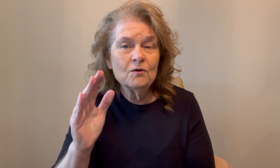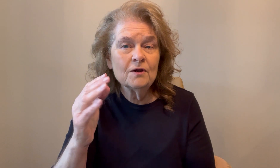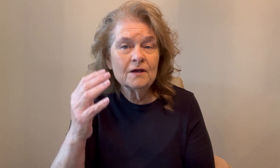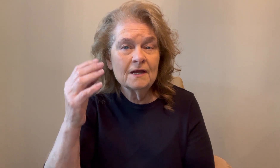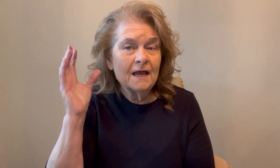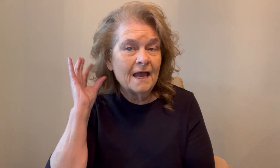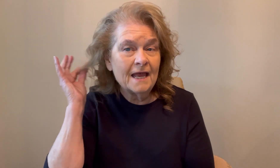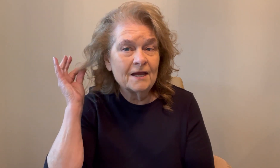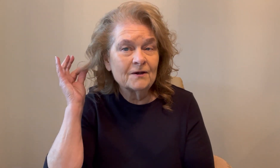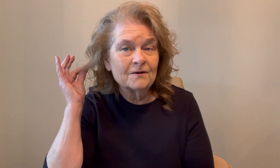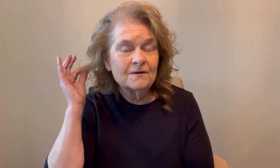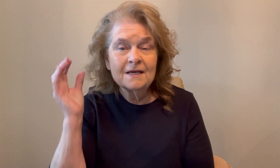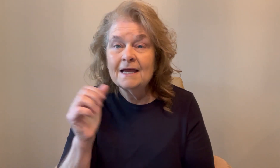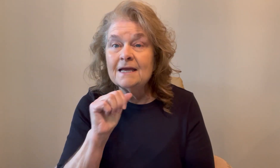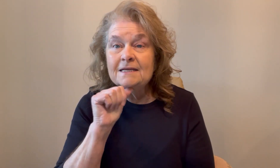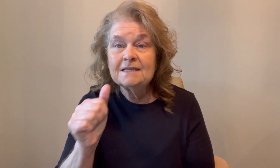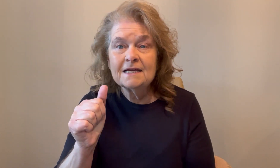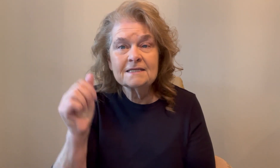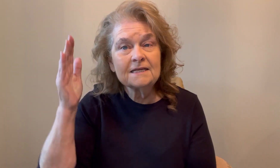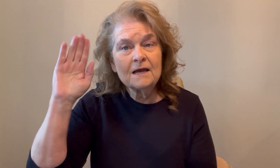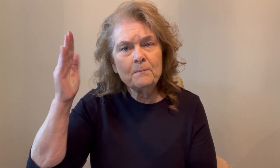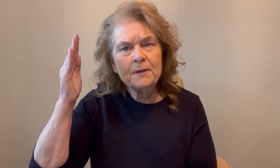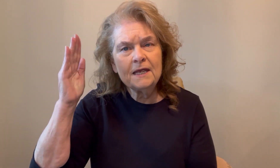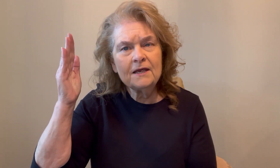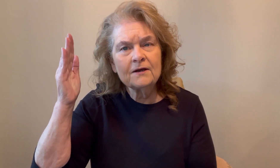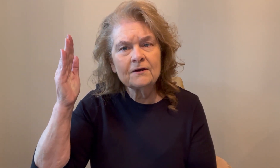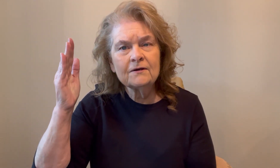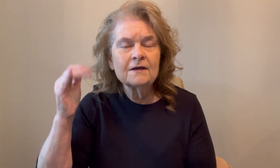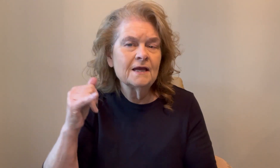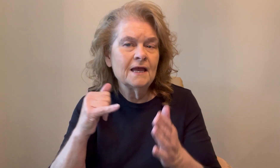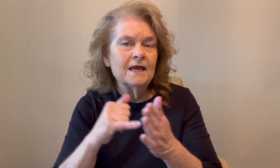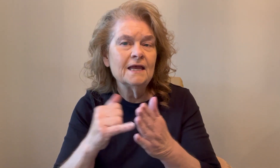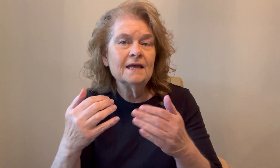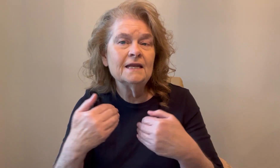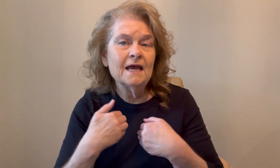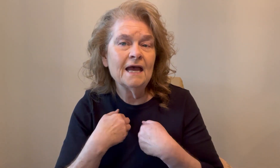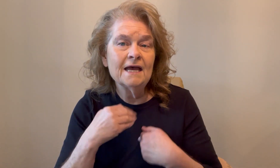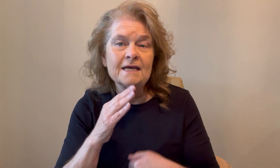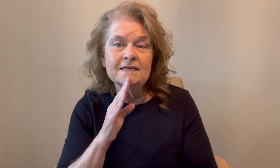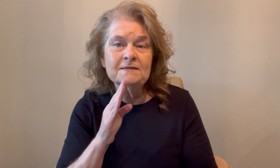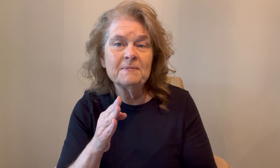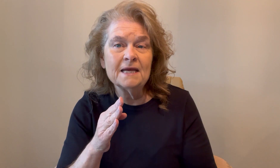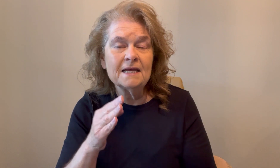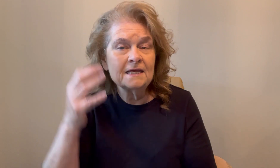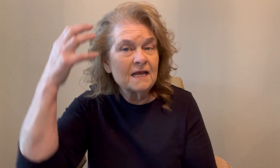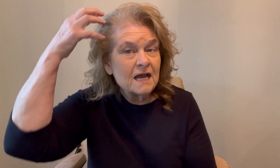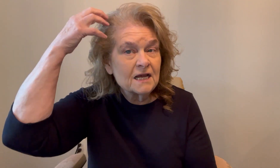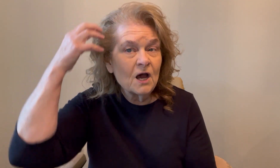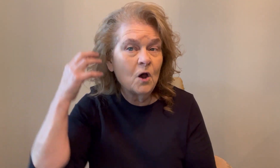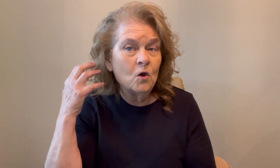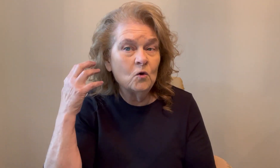Your hair doesn't appear. It has been